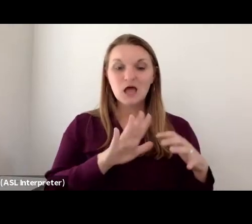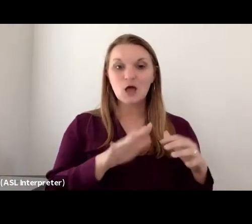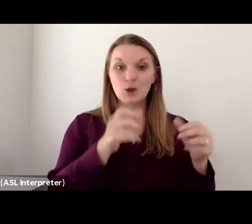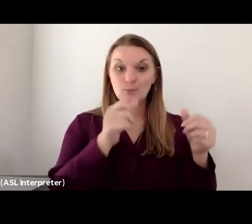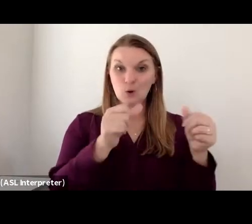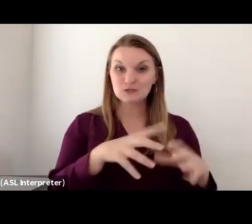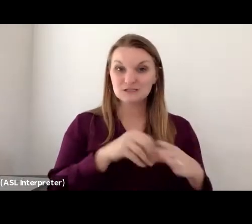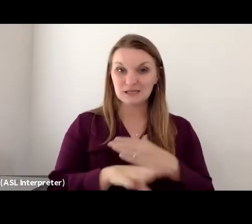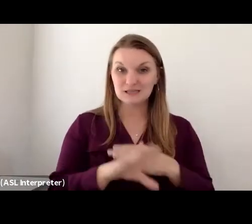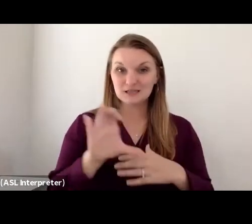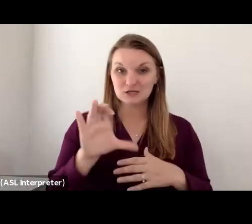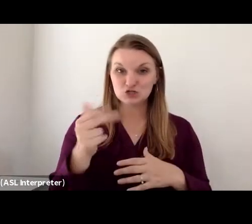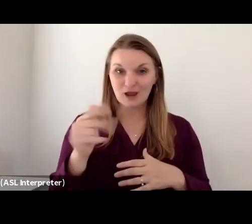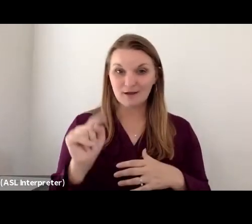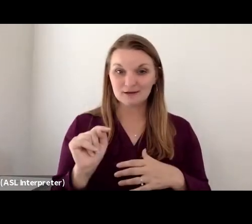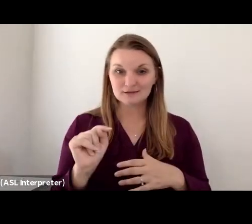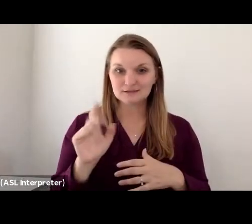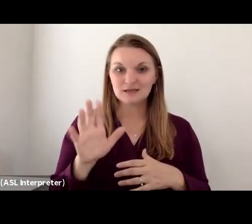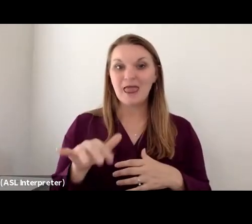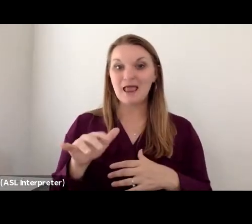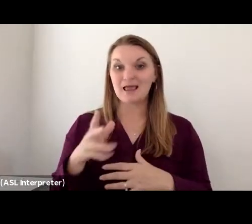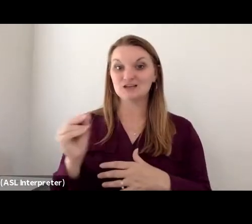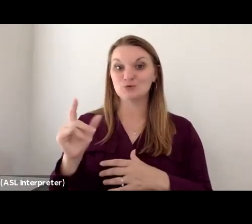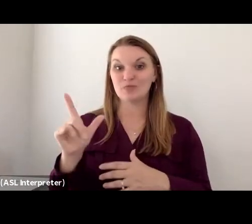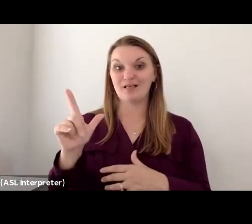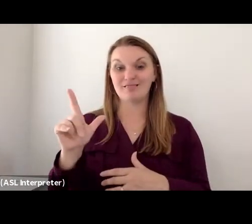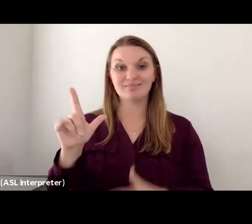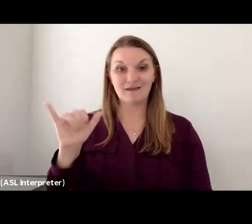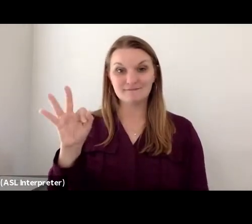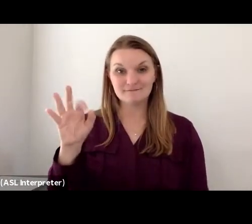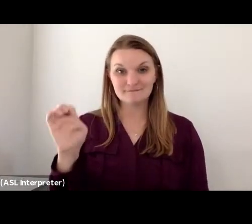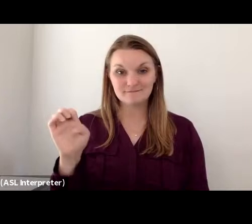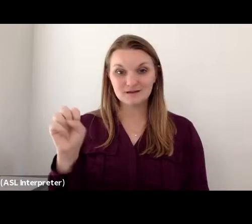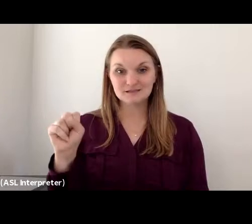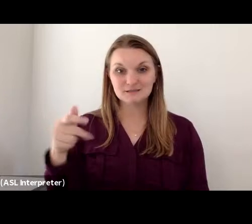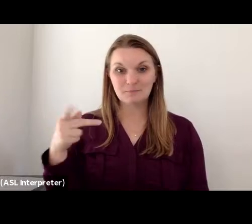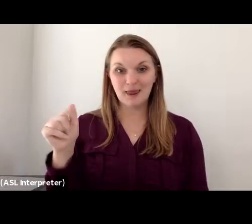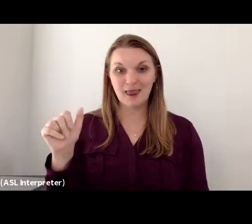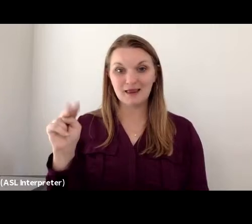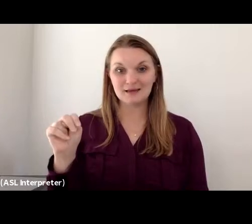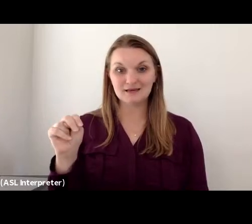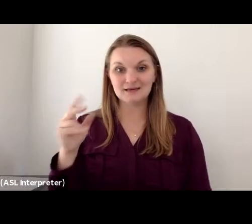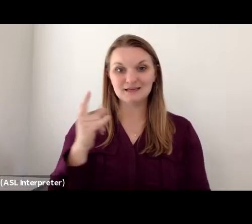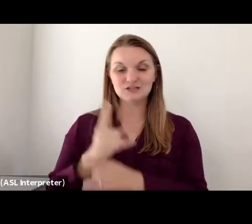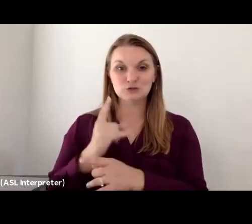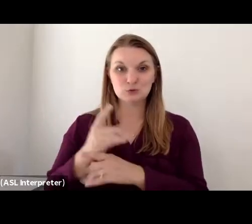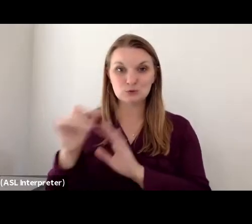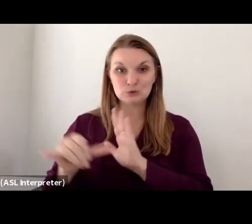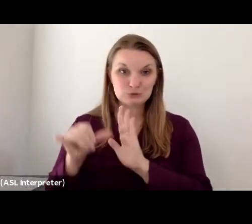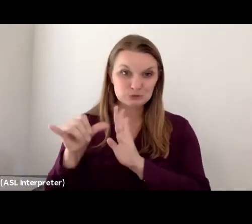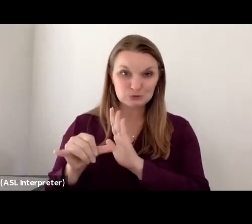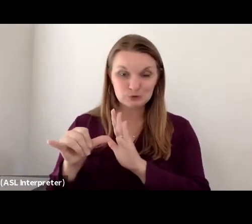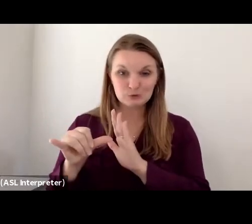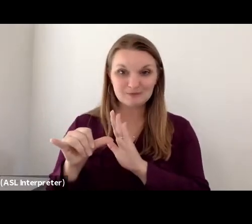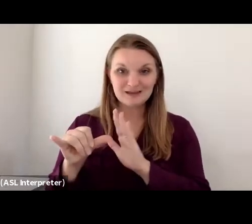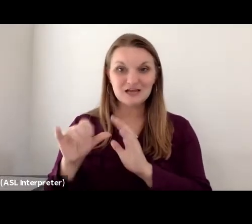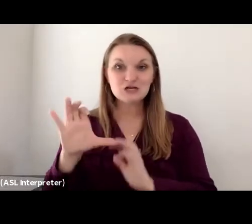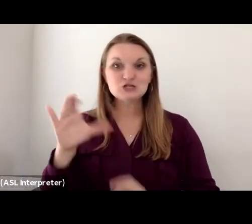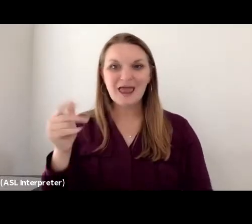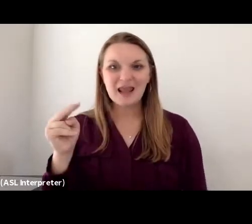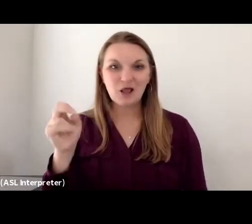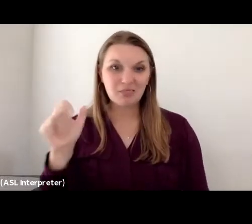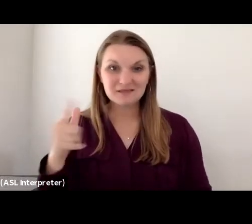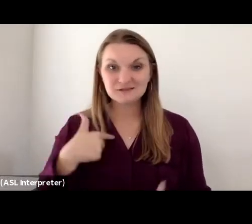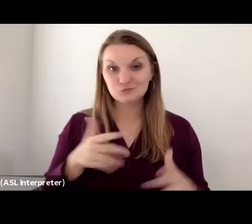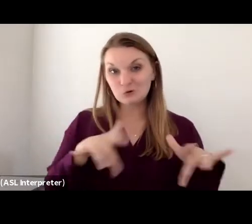the Lifespan Institute YouTube channel, where this is currently being recorded and going live,